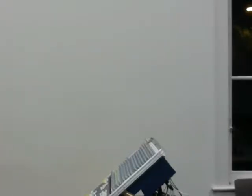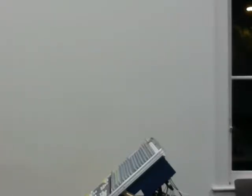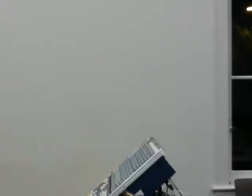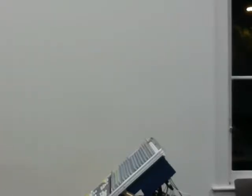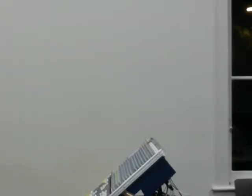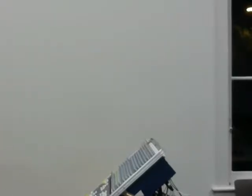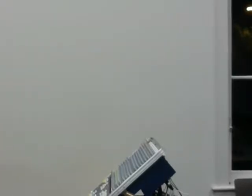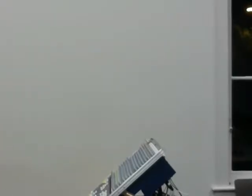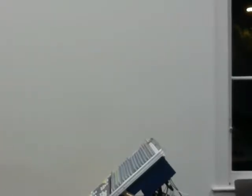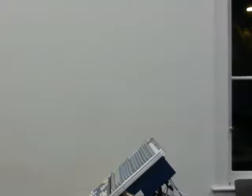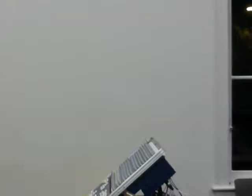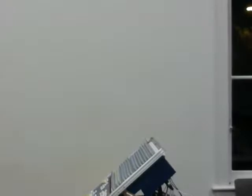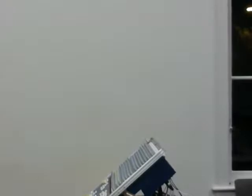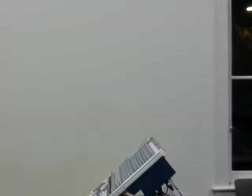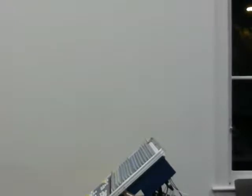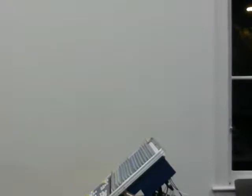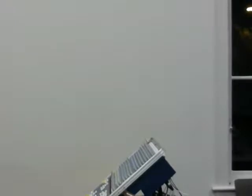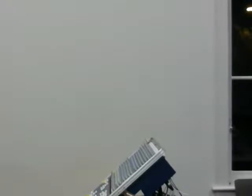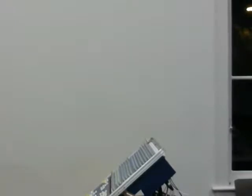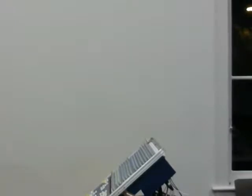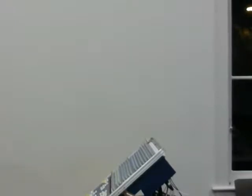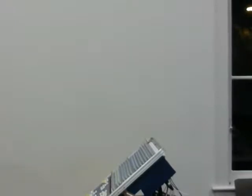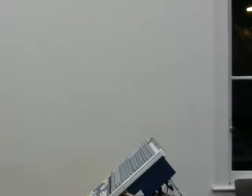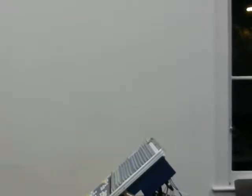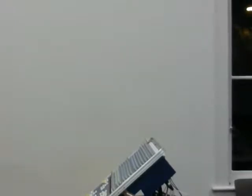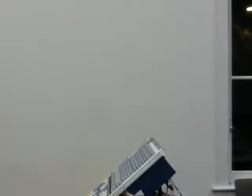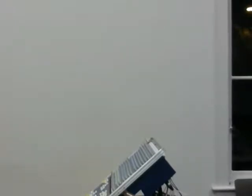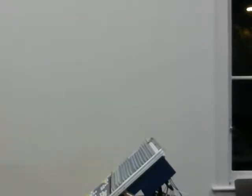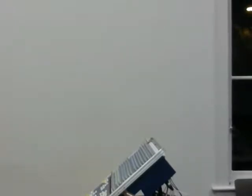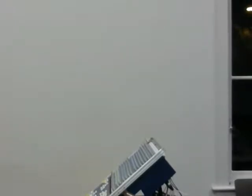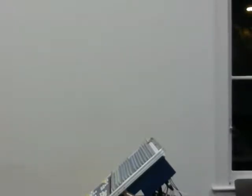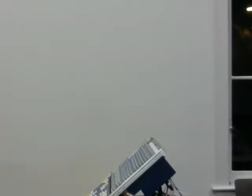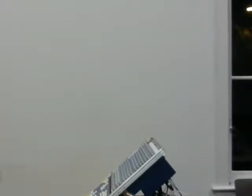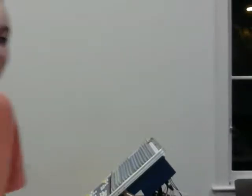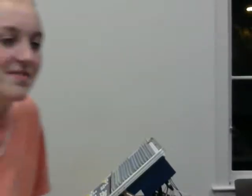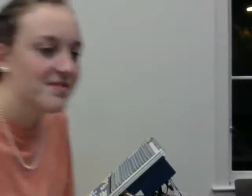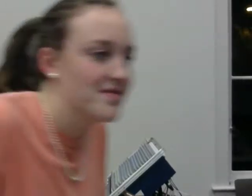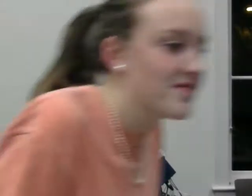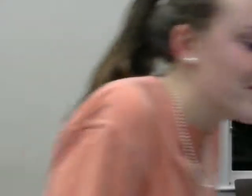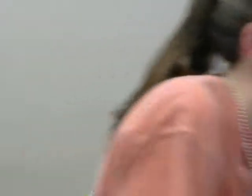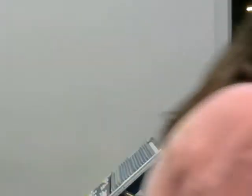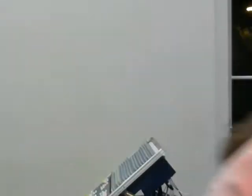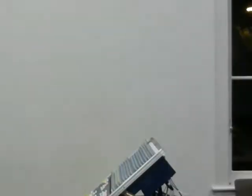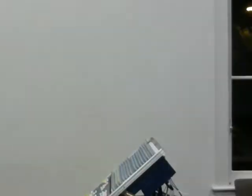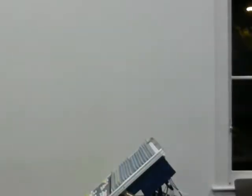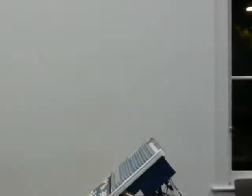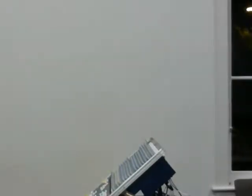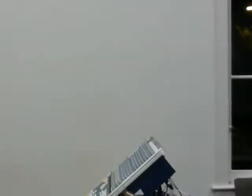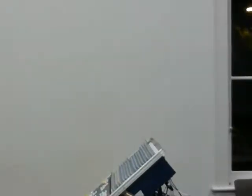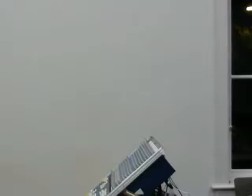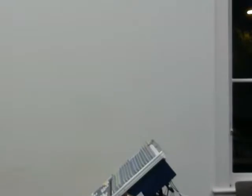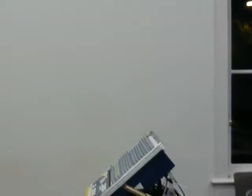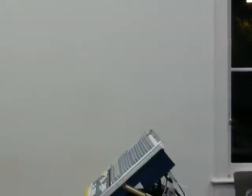Yeah. What would be reading? Is there not a reading section? English? Stories? Yeah, that.